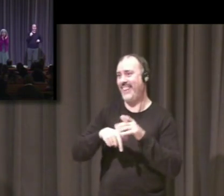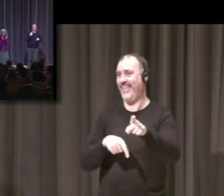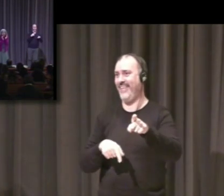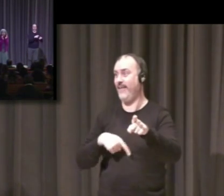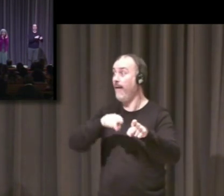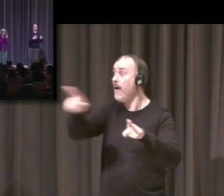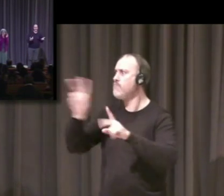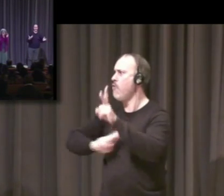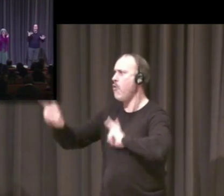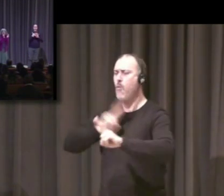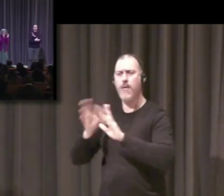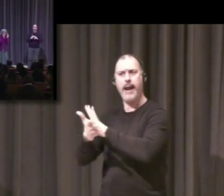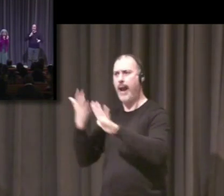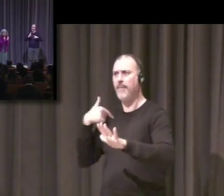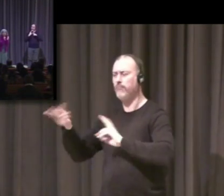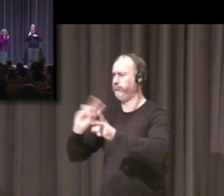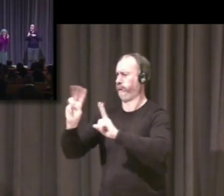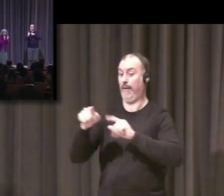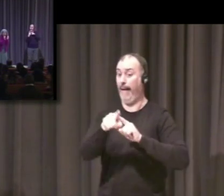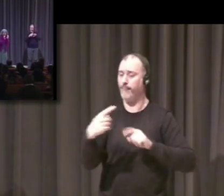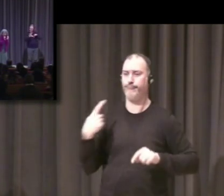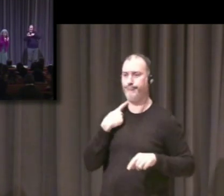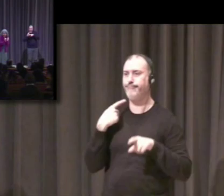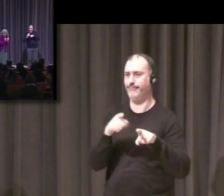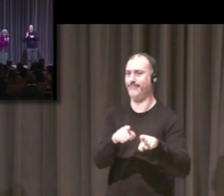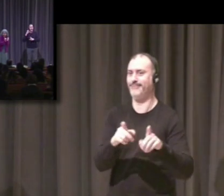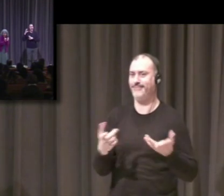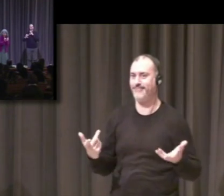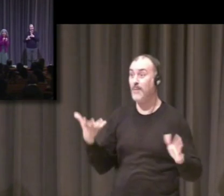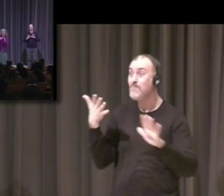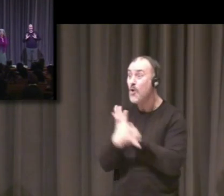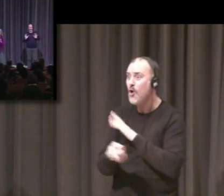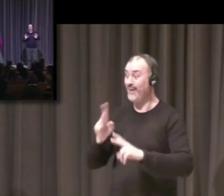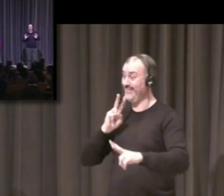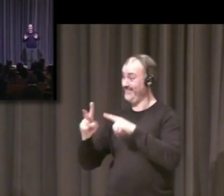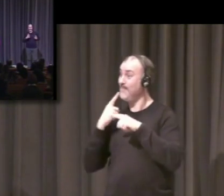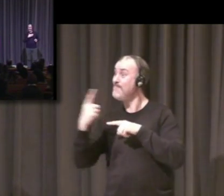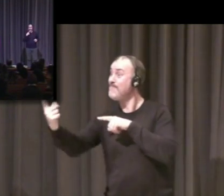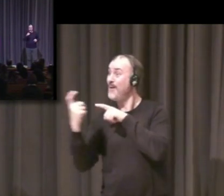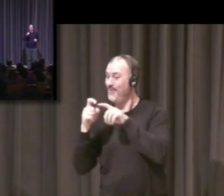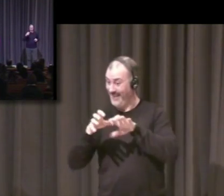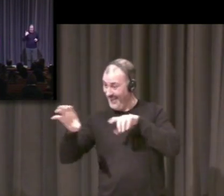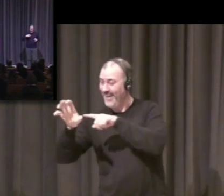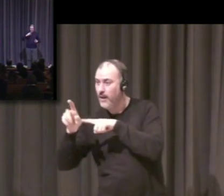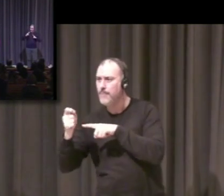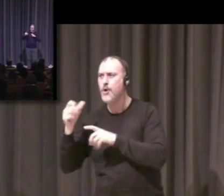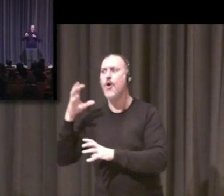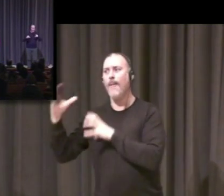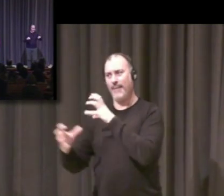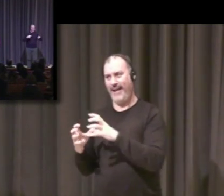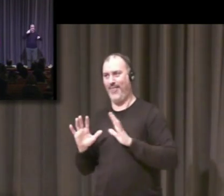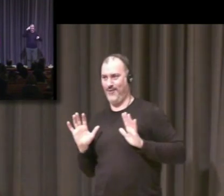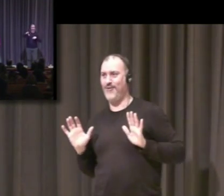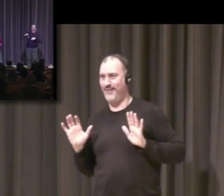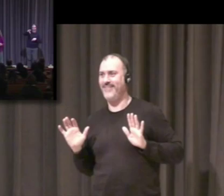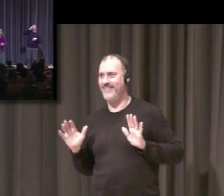you can't be deciphering what that means and at the same time be listening to what the